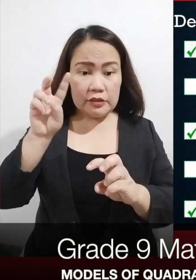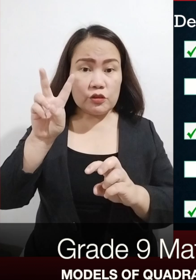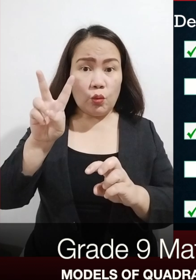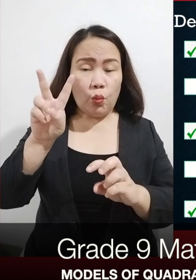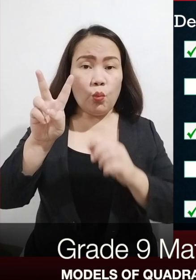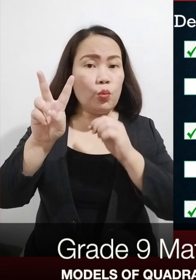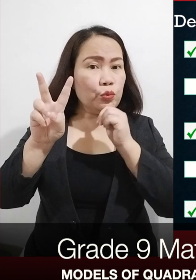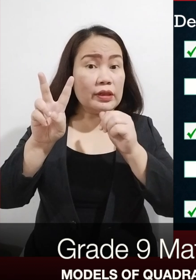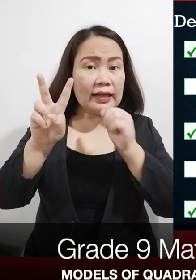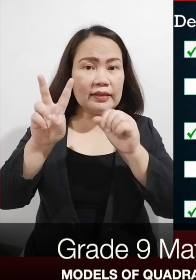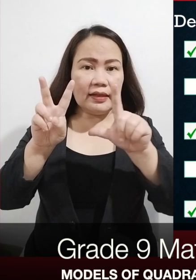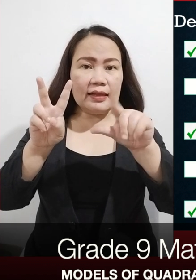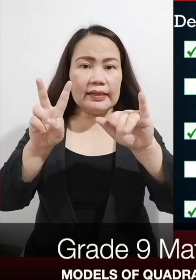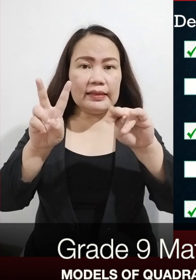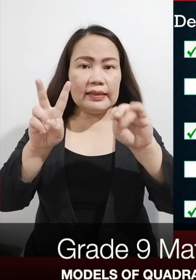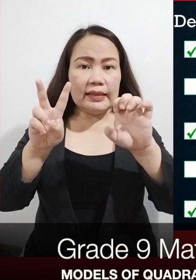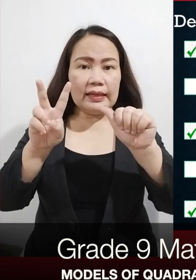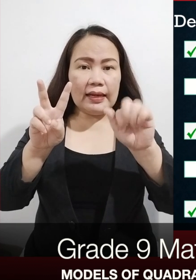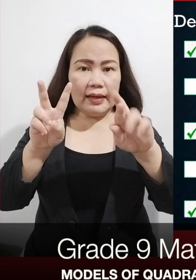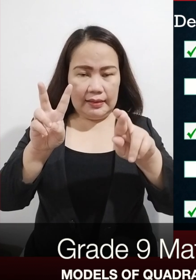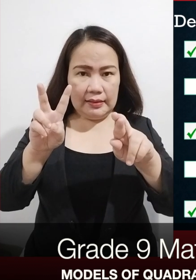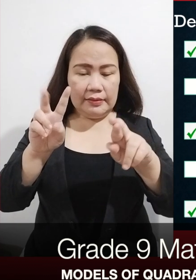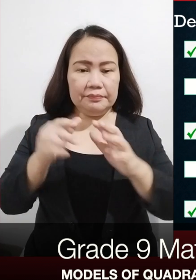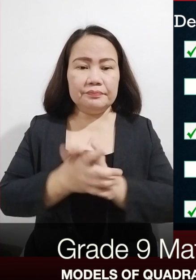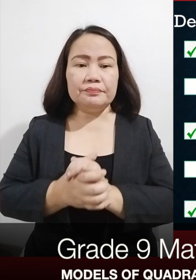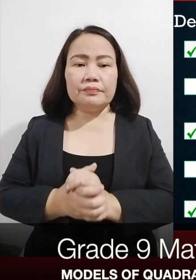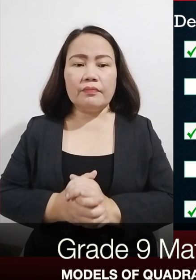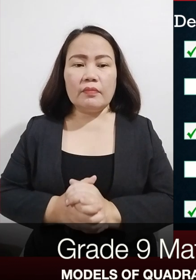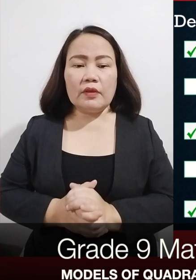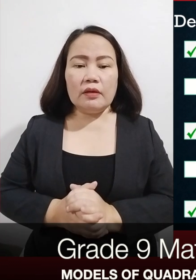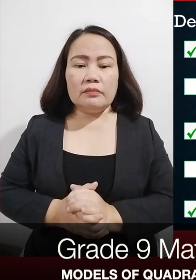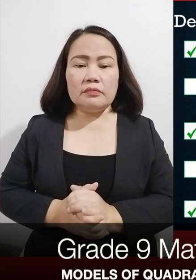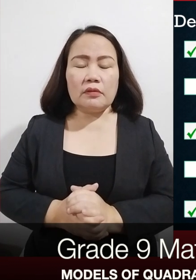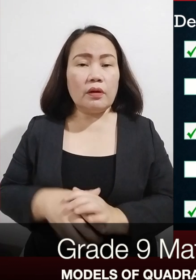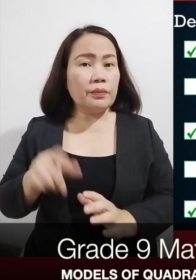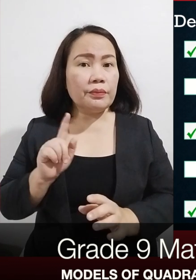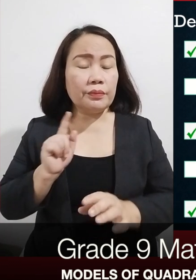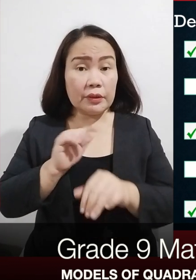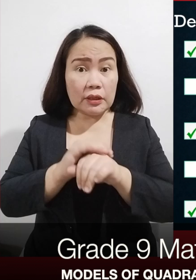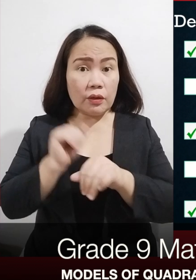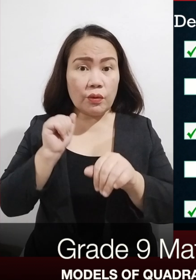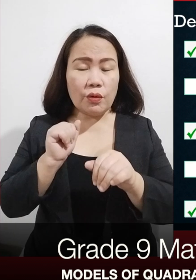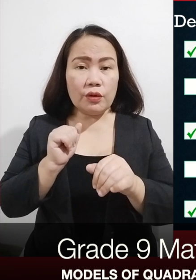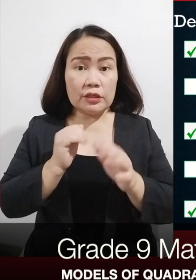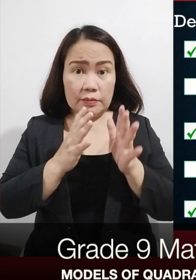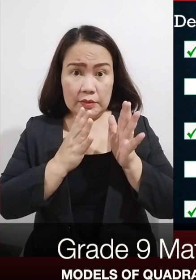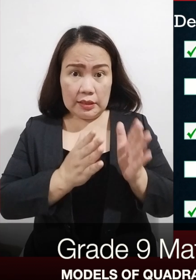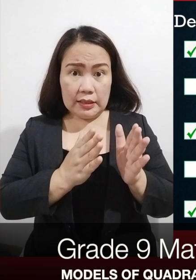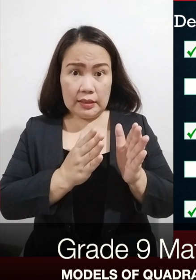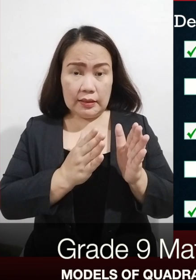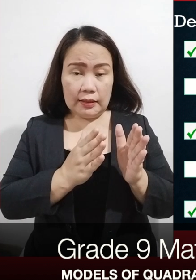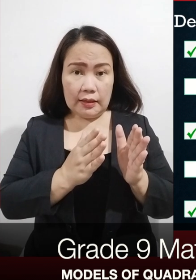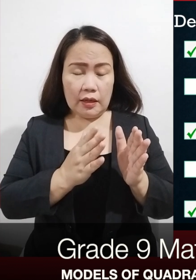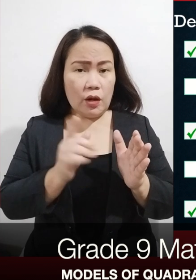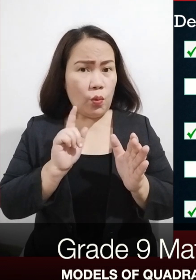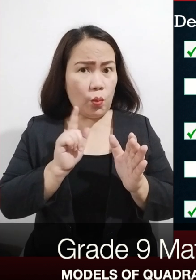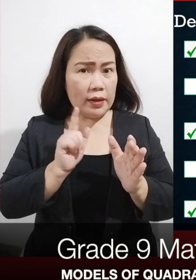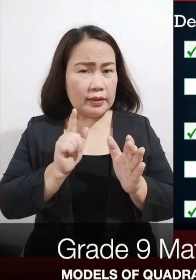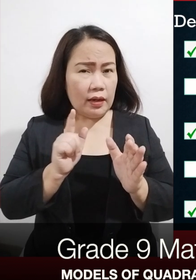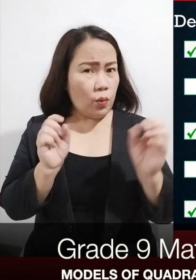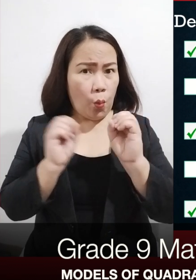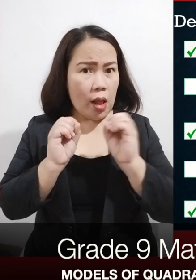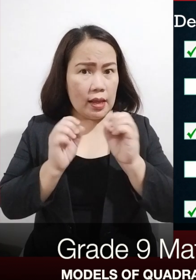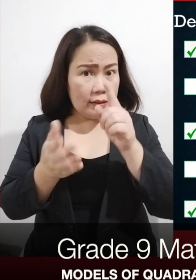na siya linear function. Okay? Now, ano naman tawag natin dito sa mga naiwan? What do we